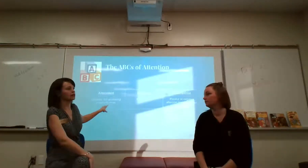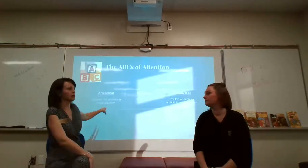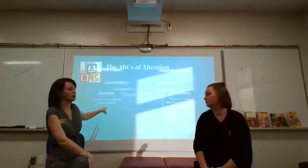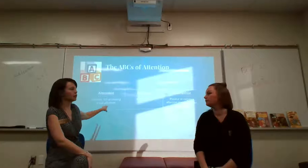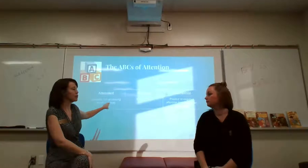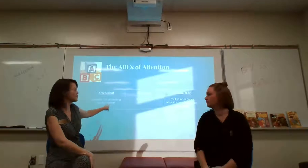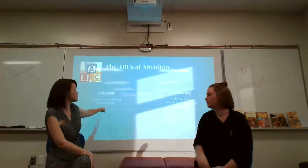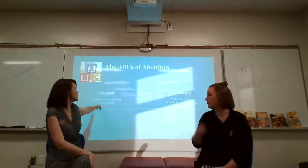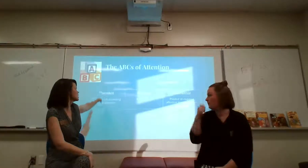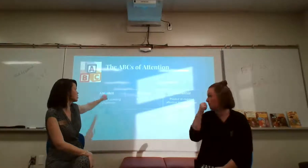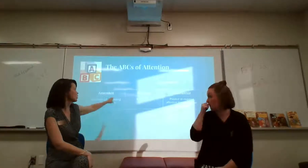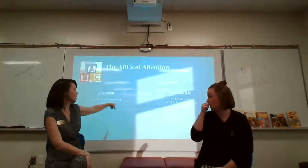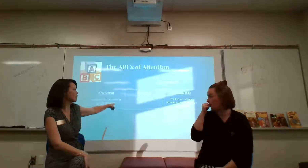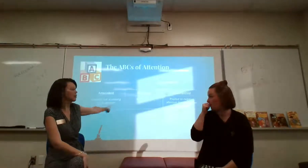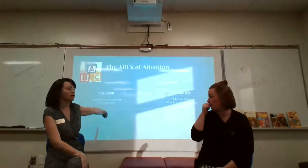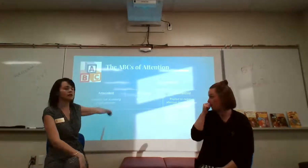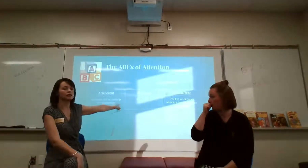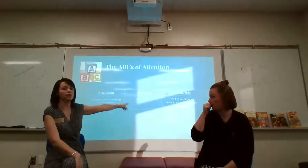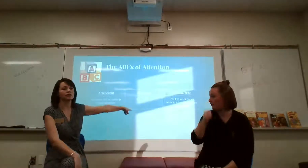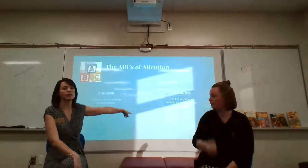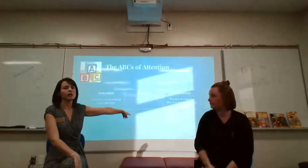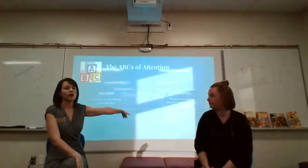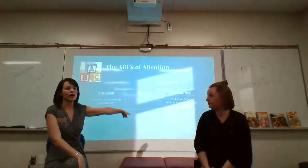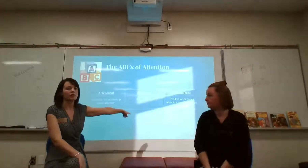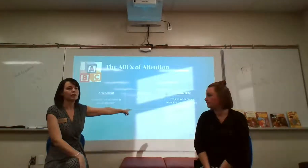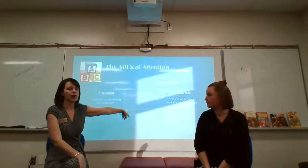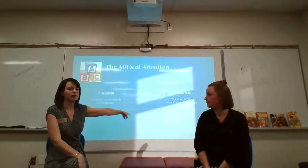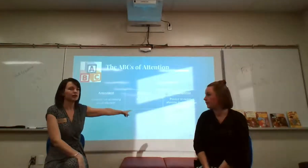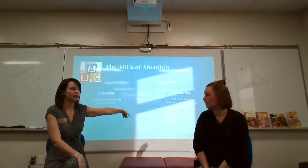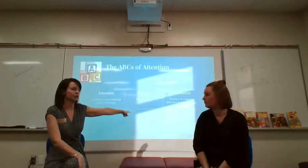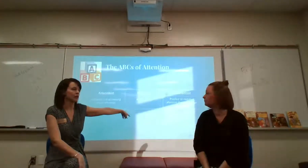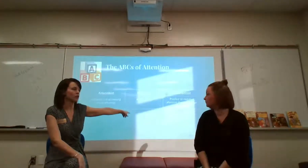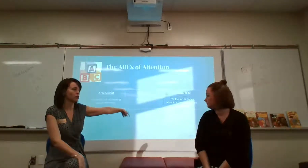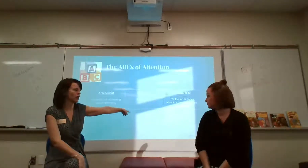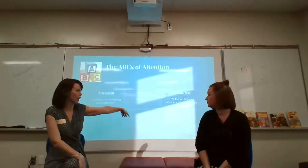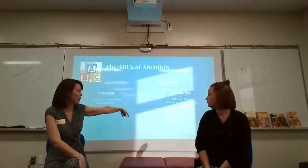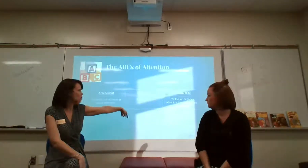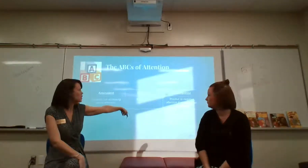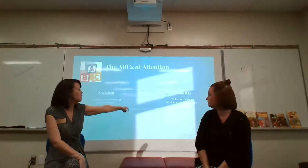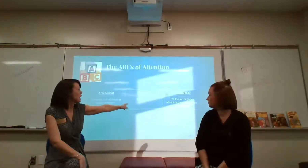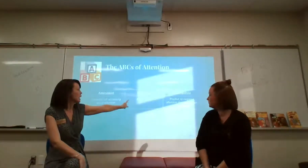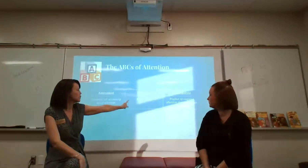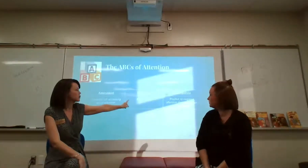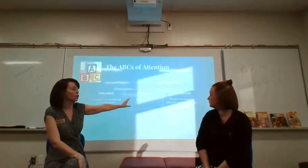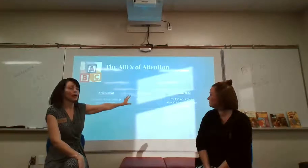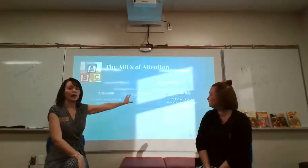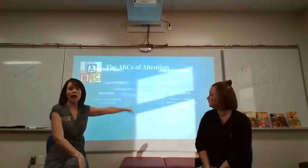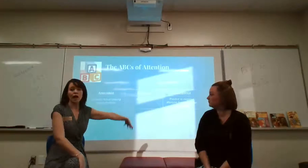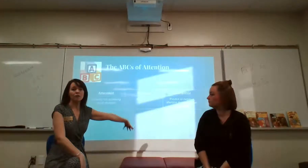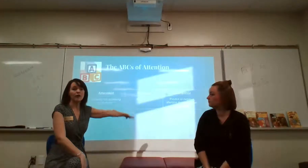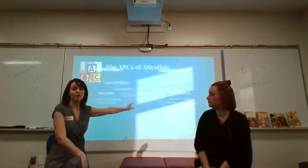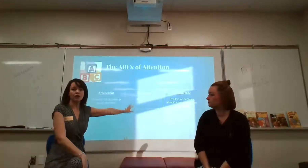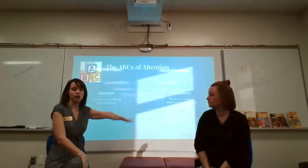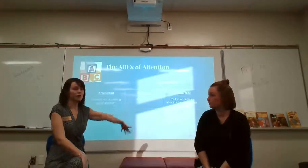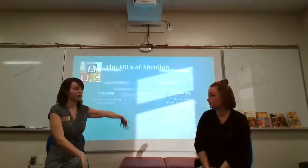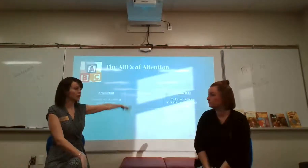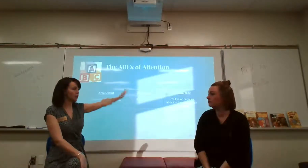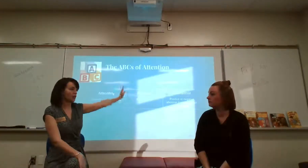antecedent, but the antecedent's what we look at because it's what's impacting this behavior right now. So again, behavior, it can be any